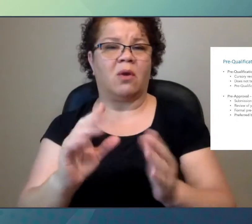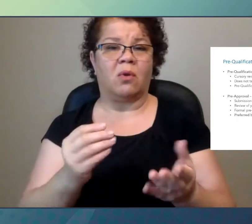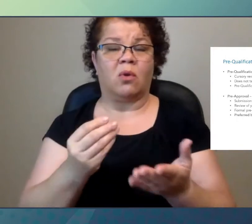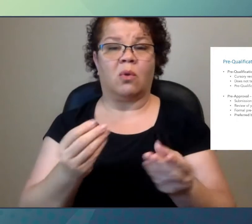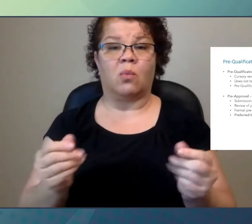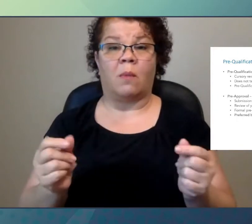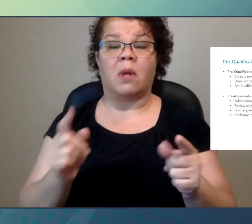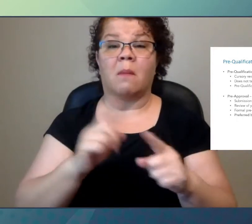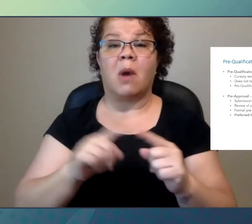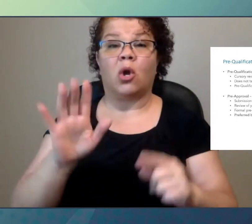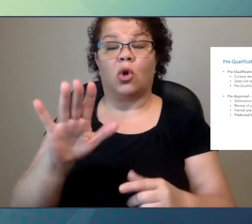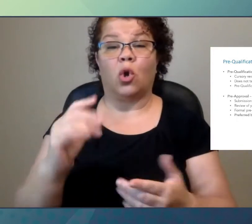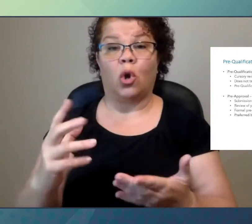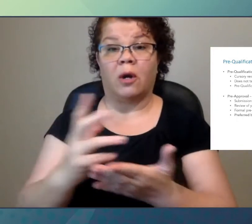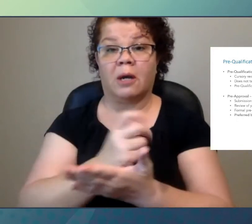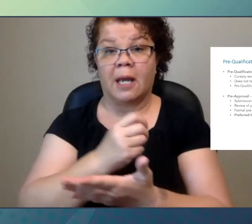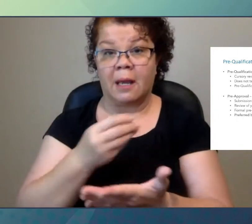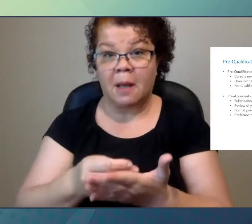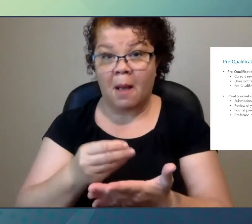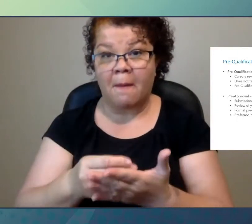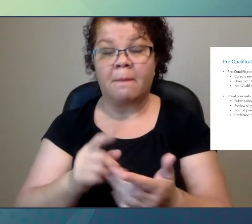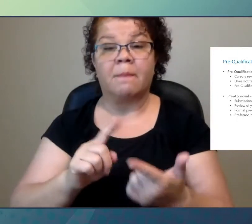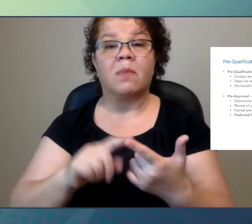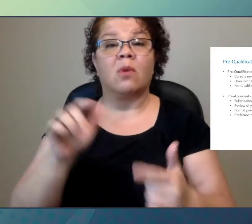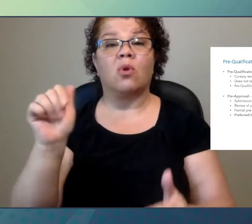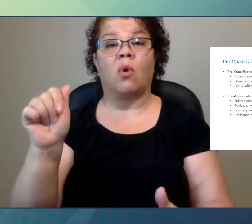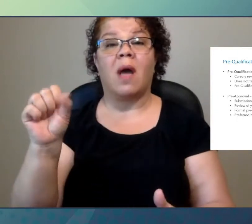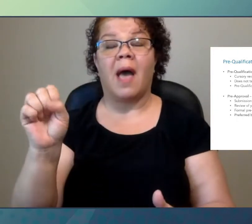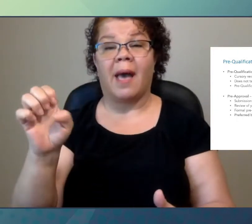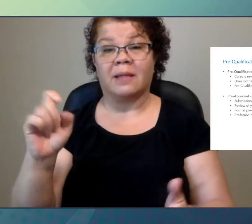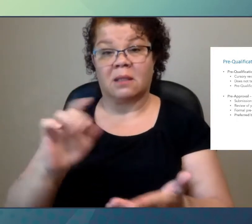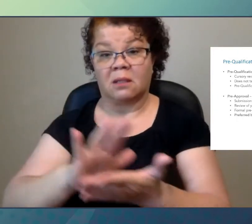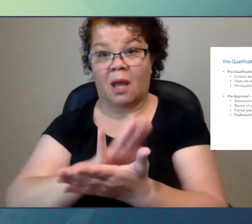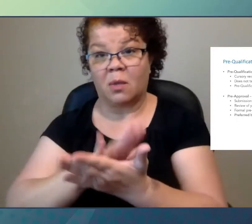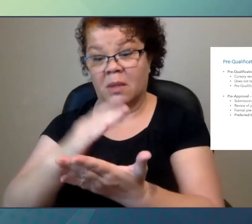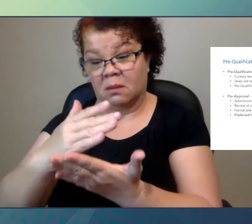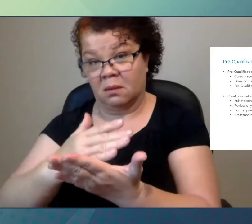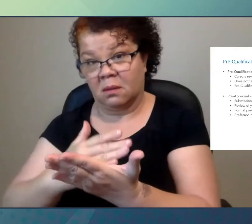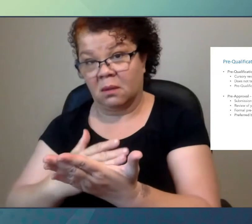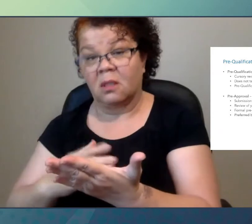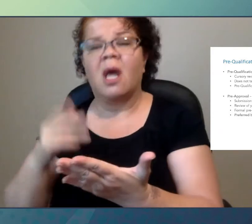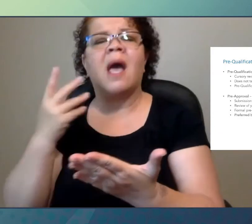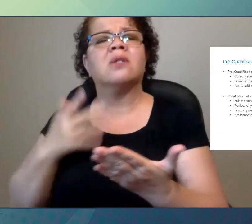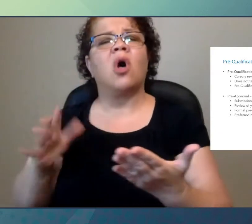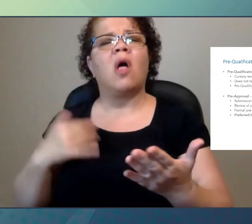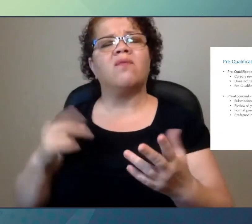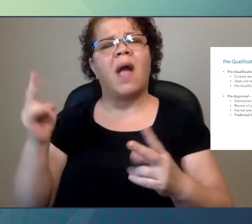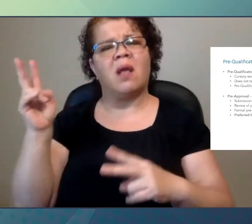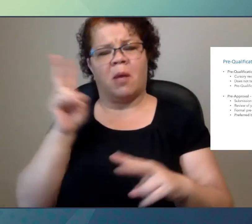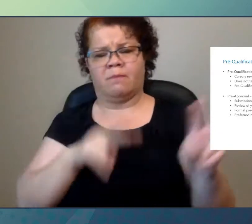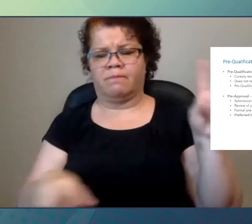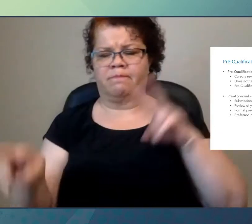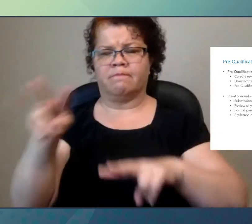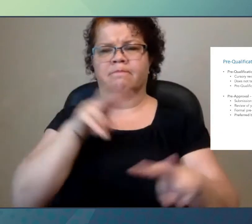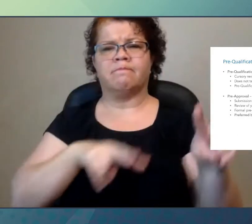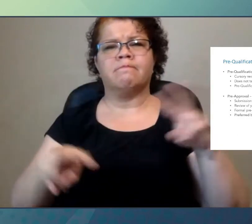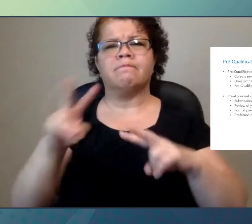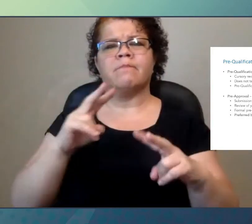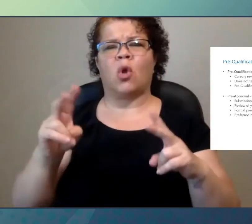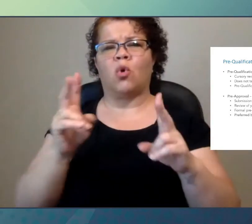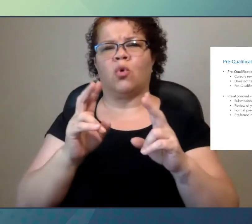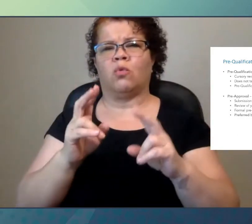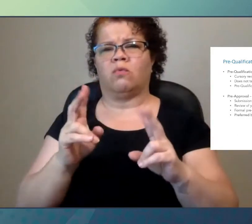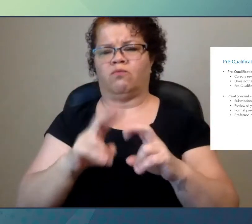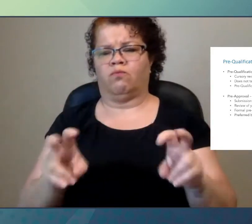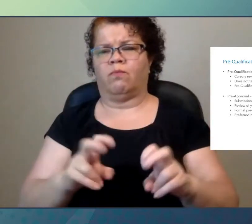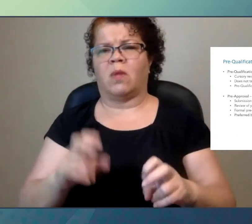your income, your asset documentation has already gone through the rigorous underwriting process that we have.